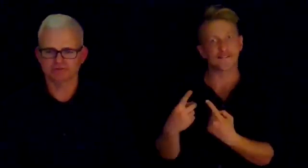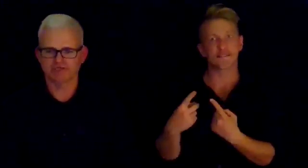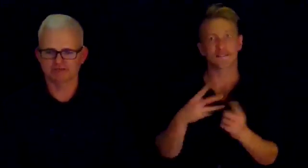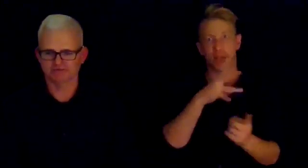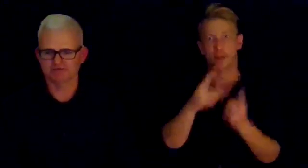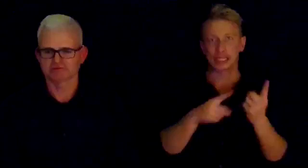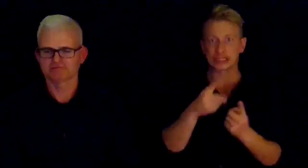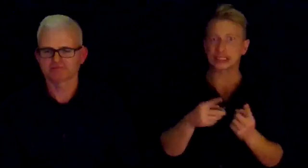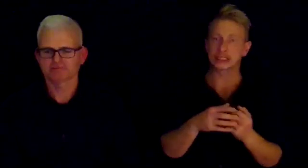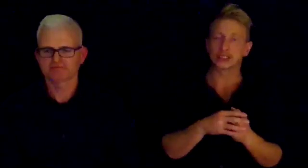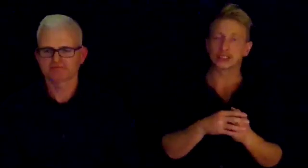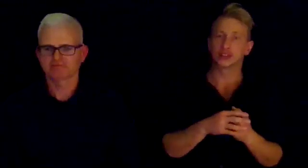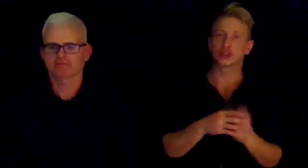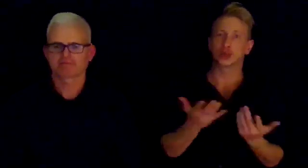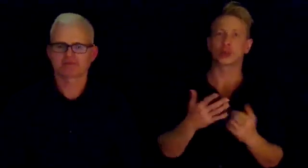support you get.